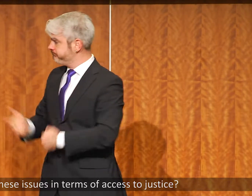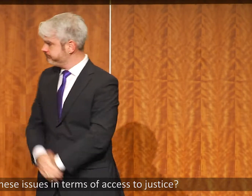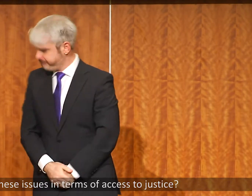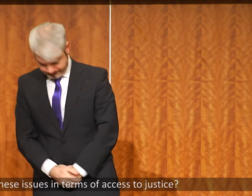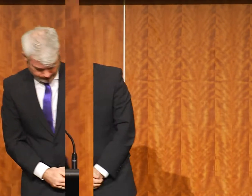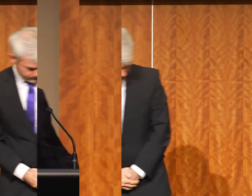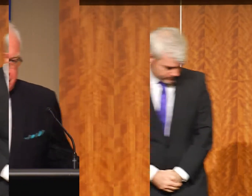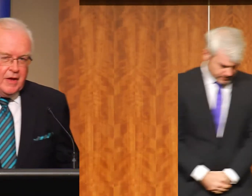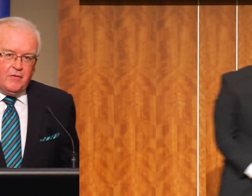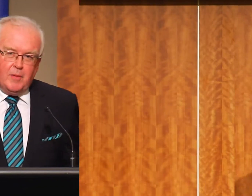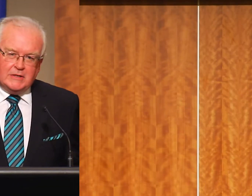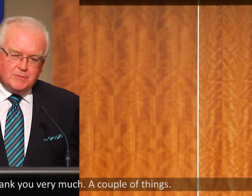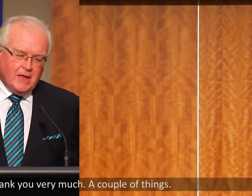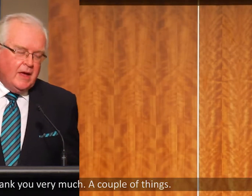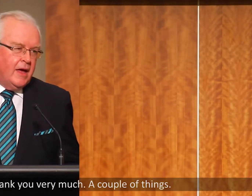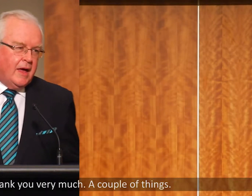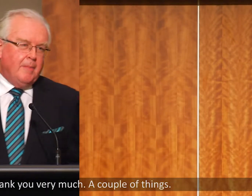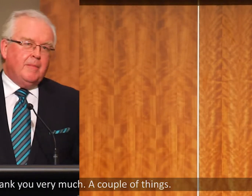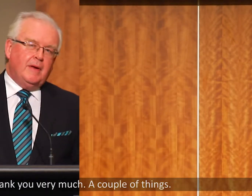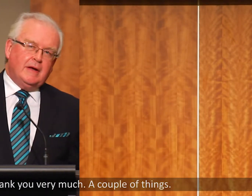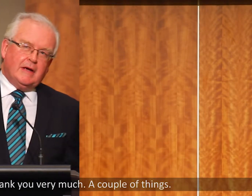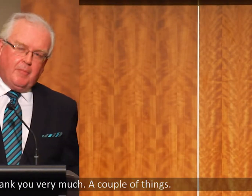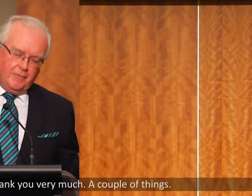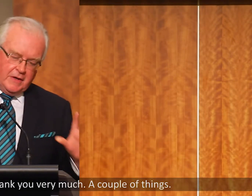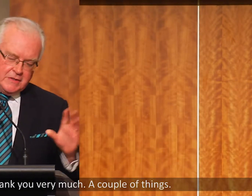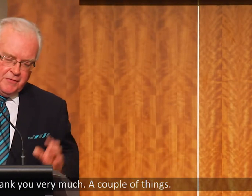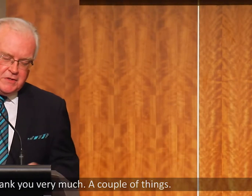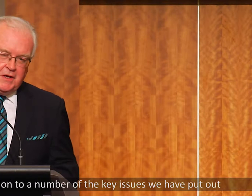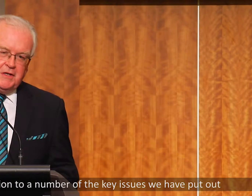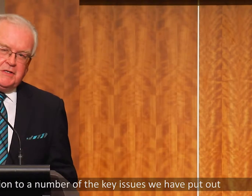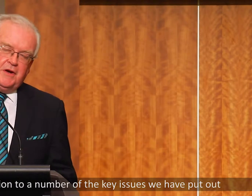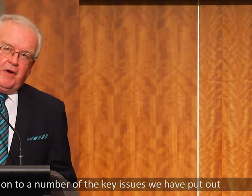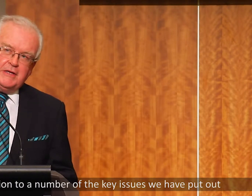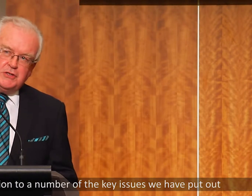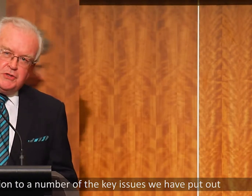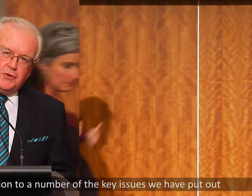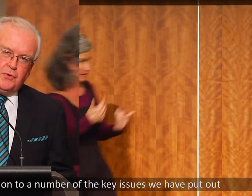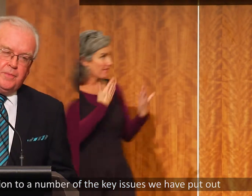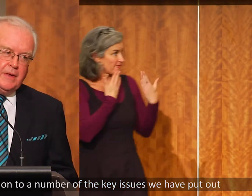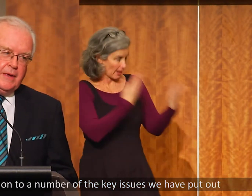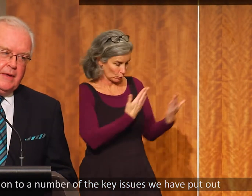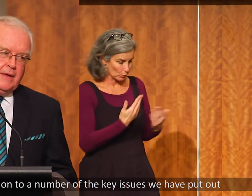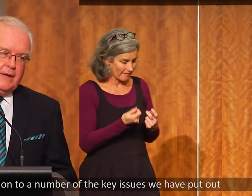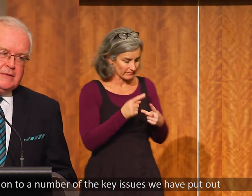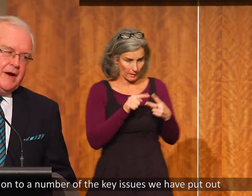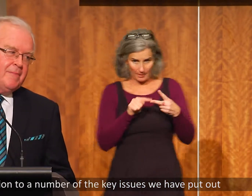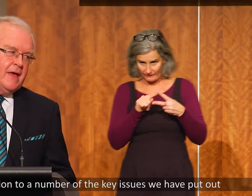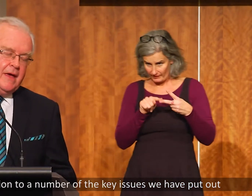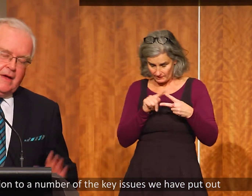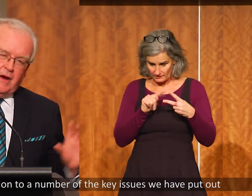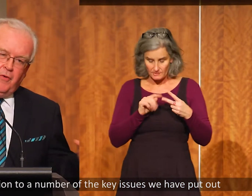justice? Thank you very much. Couple of things. The first thing is that in relation to